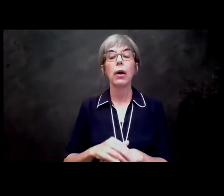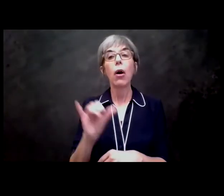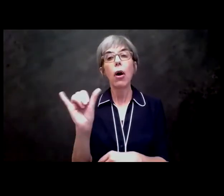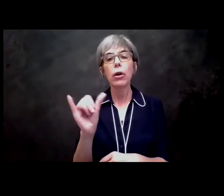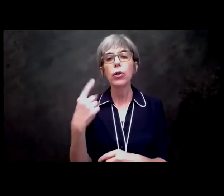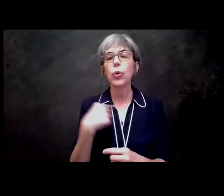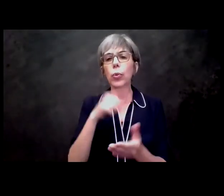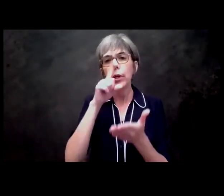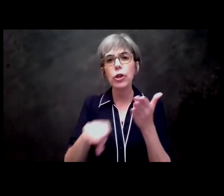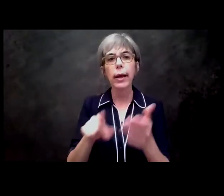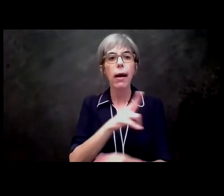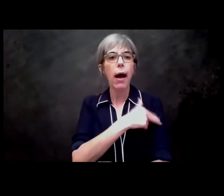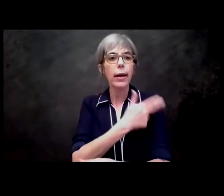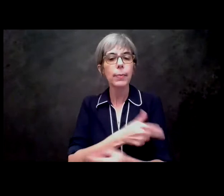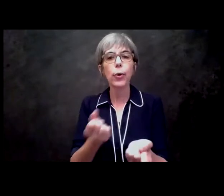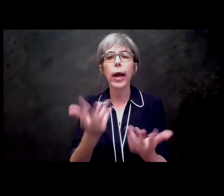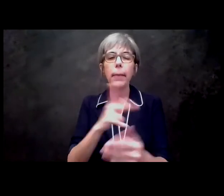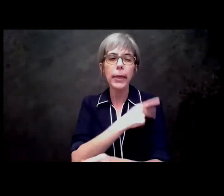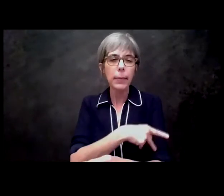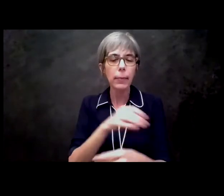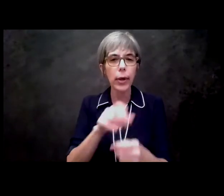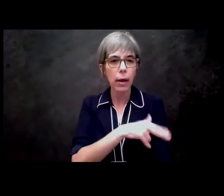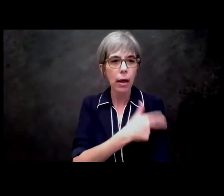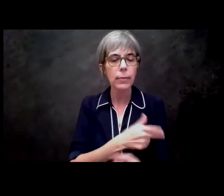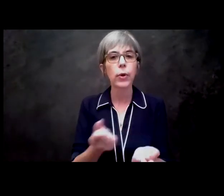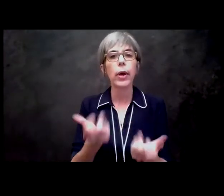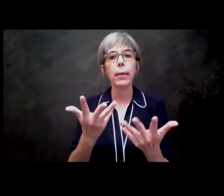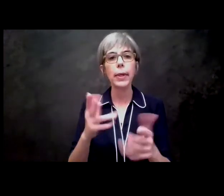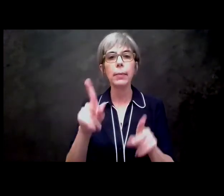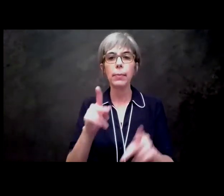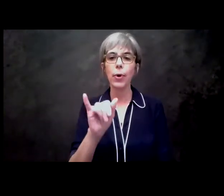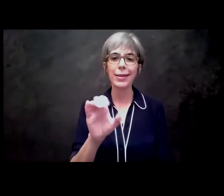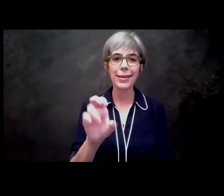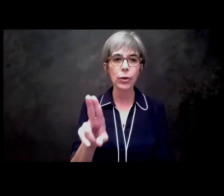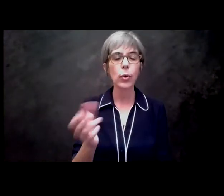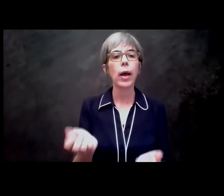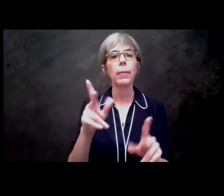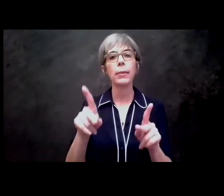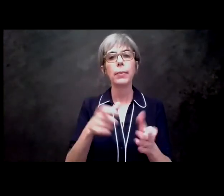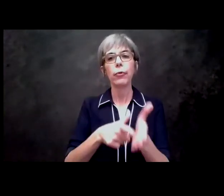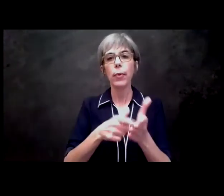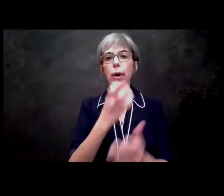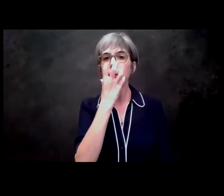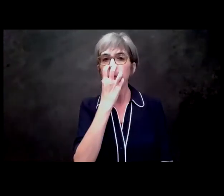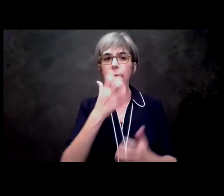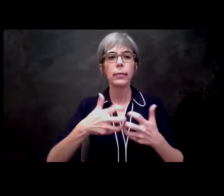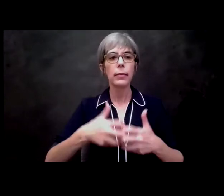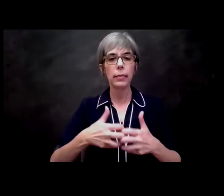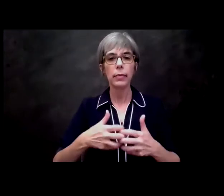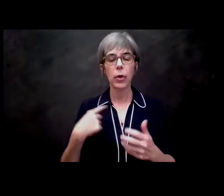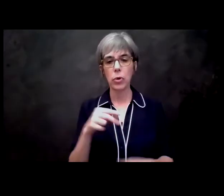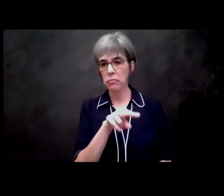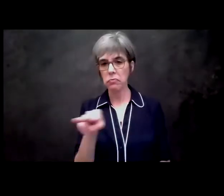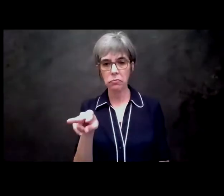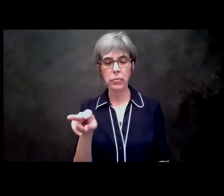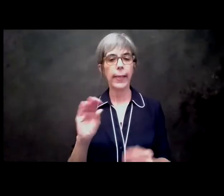surgical beds, ICU beds, and ventilator capacity are well over the thresholds that would be worrisome. When we